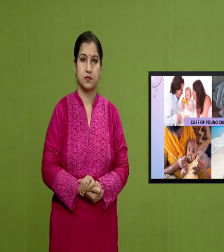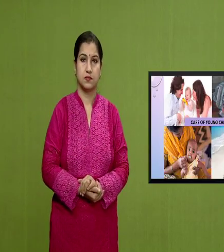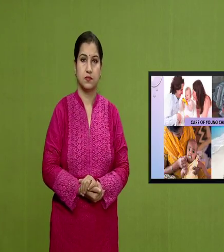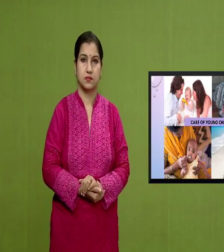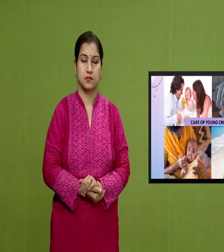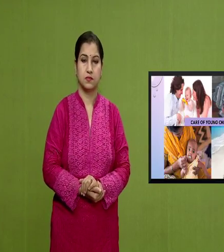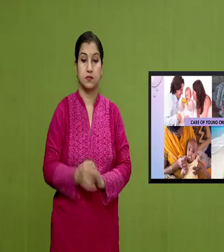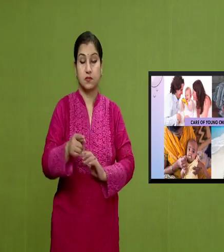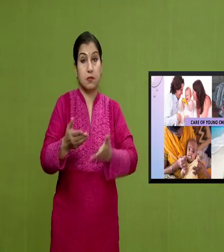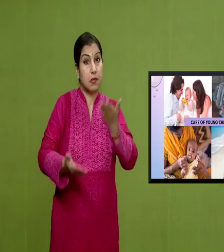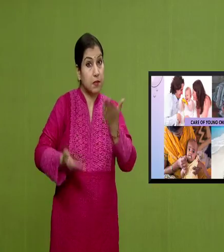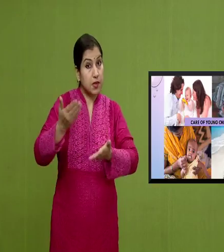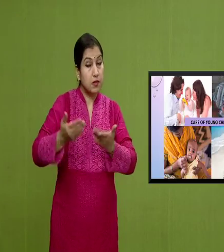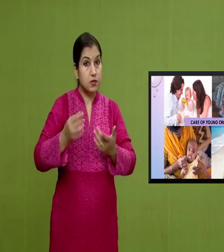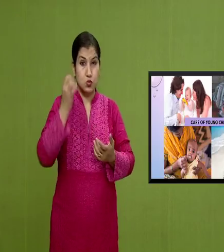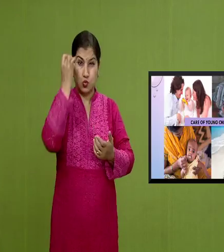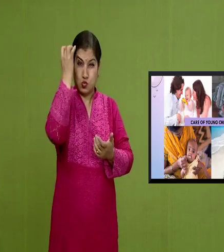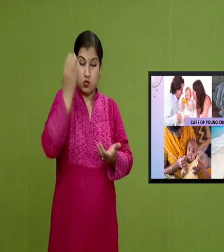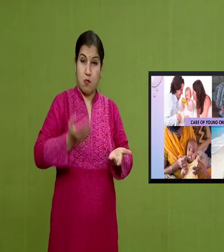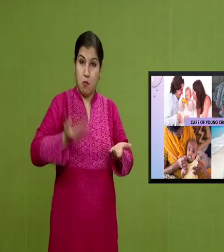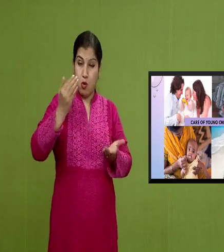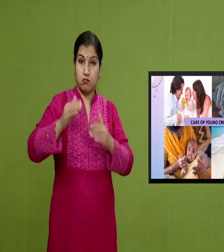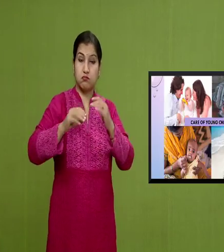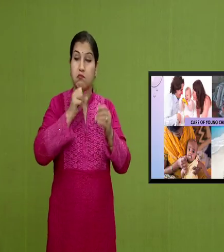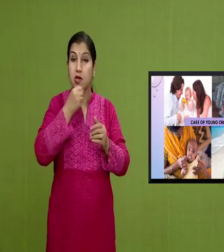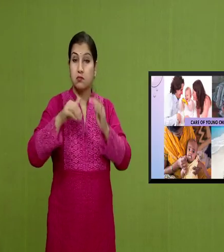They may be rebellious later on in life.